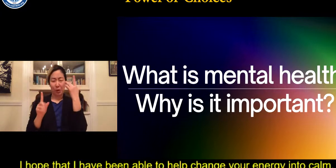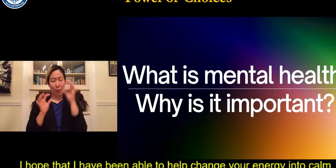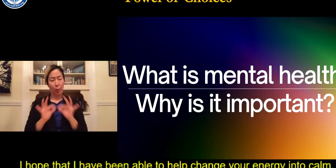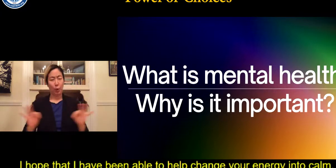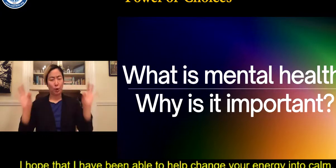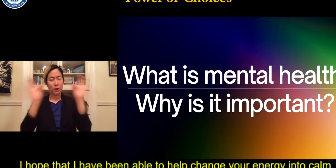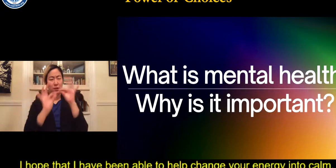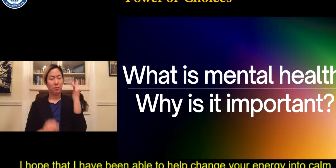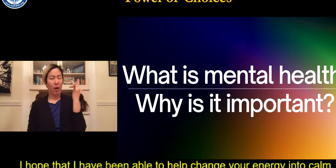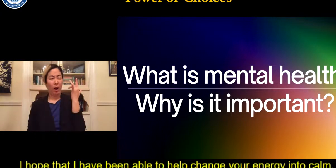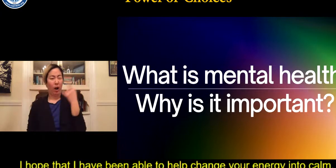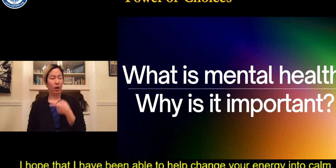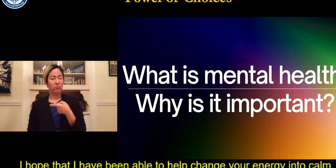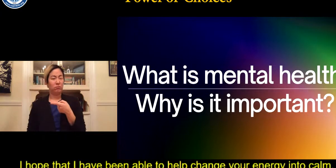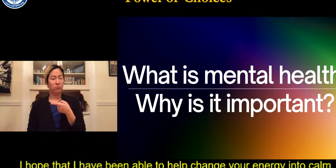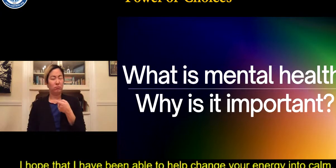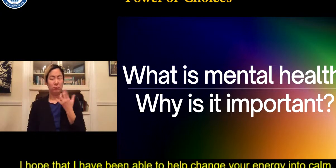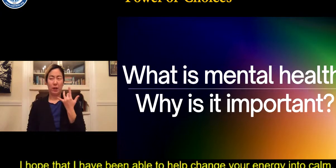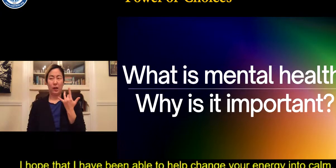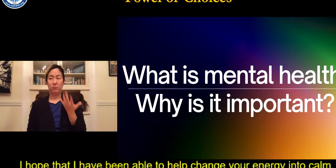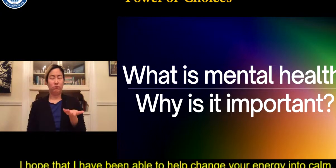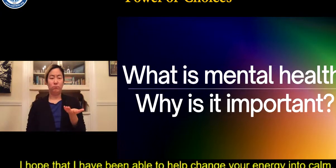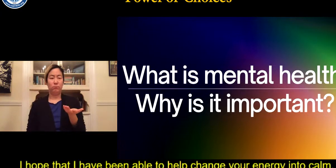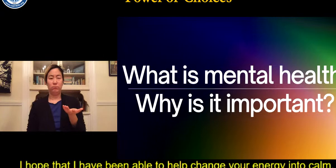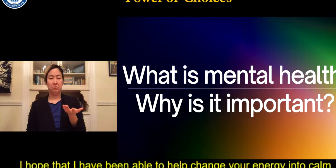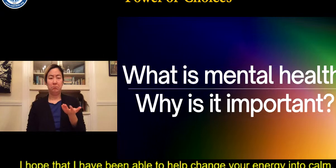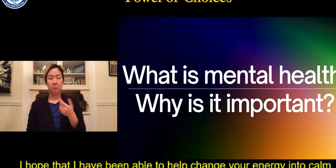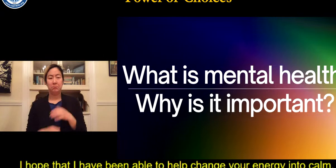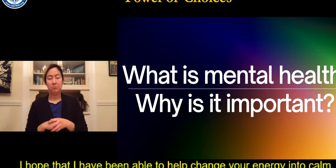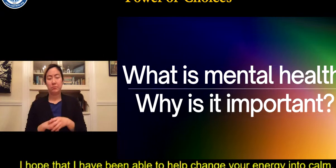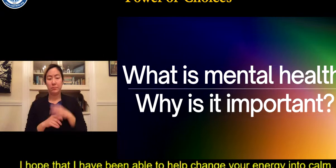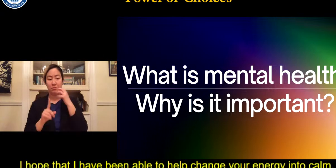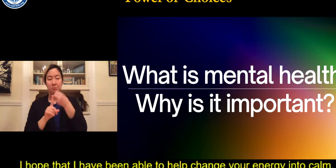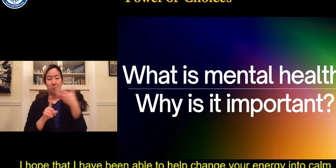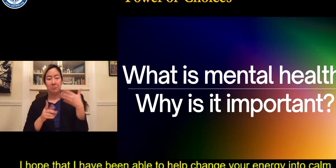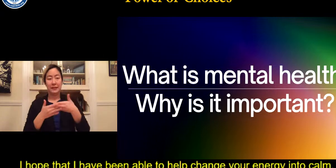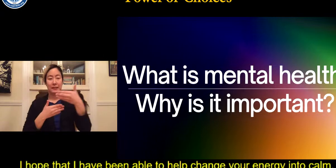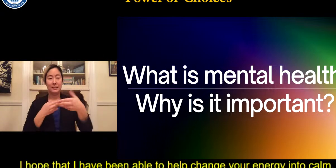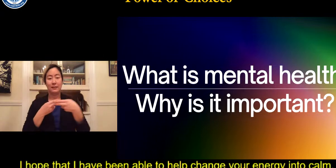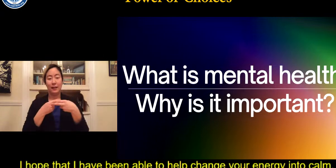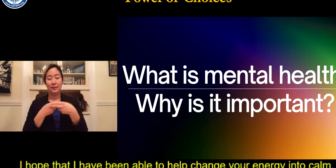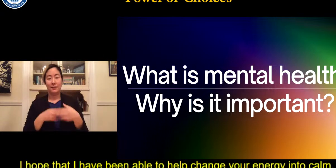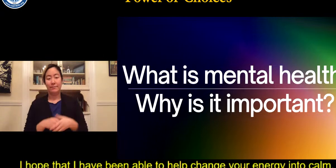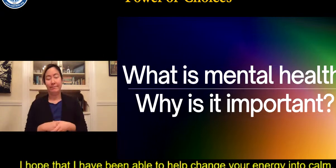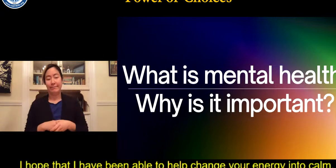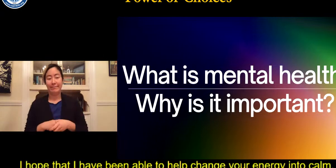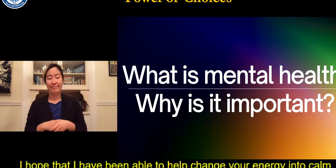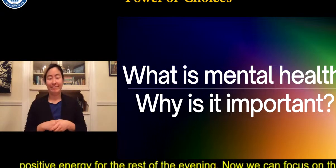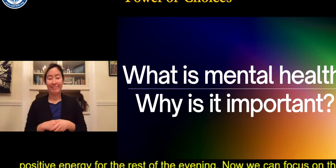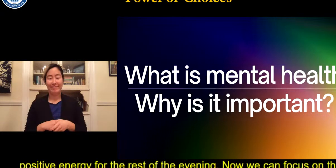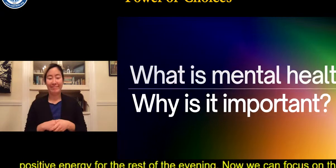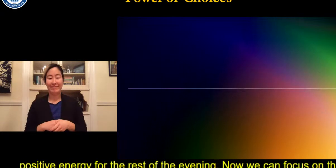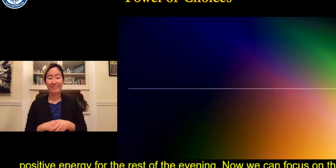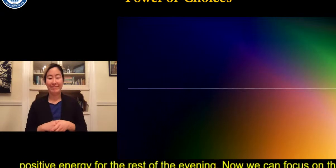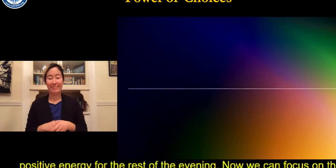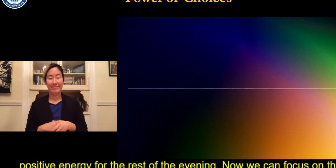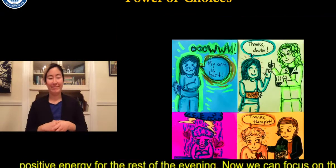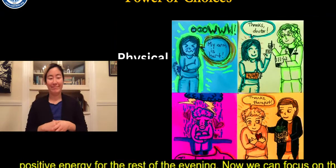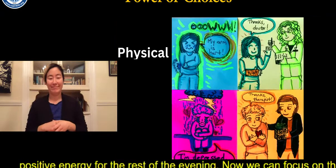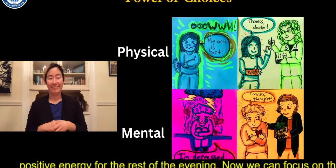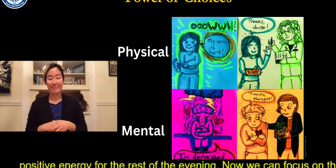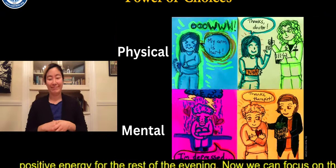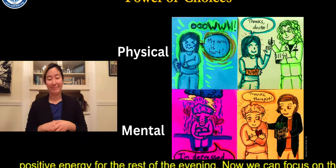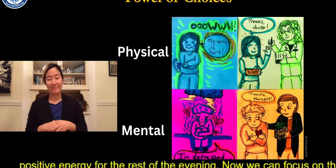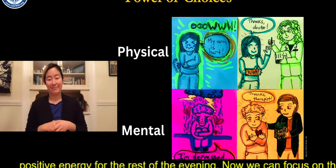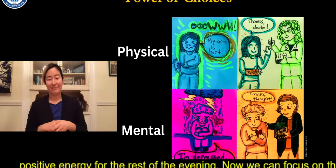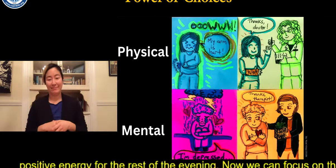before. Maybe you've heard positive, negative things, but I really want to talk about why mental health is important. Next slide,